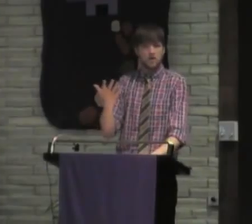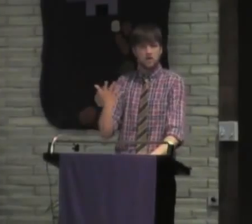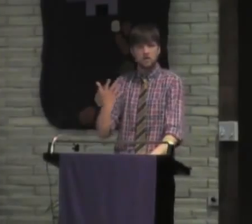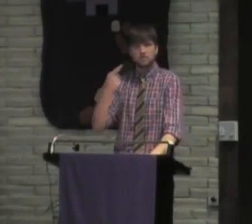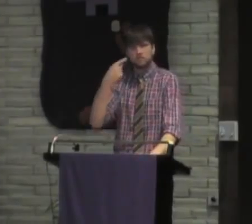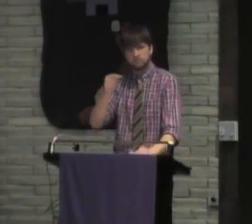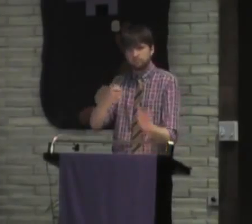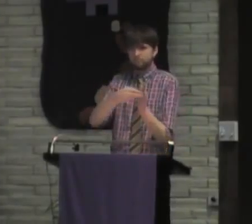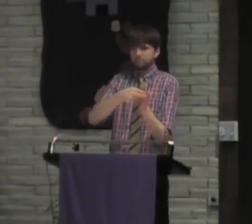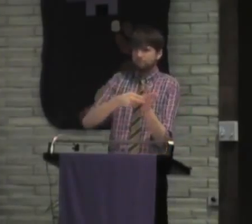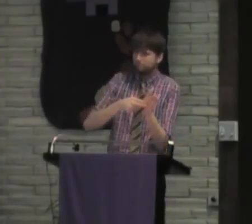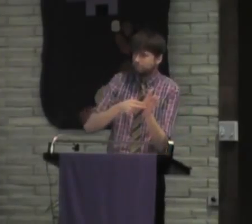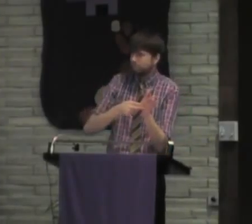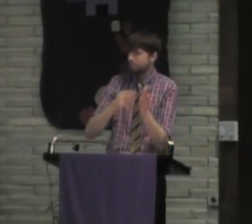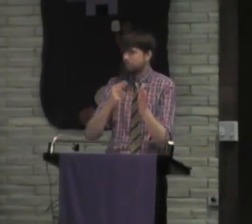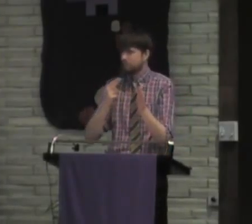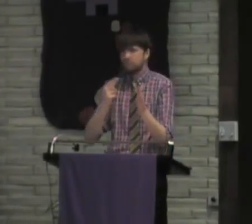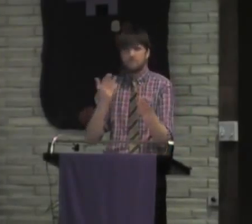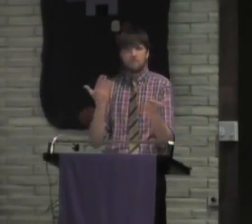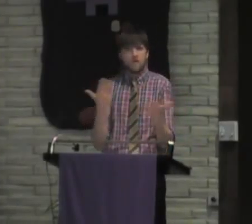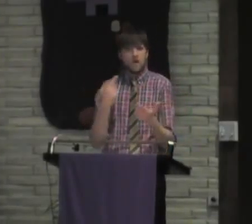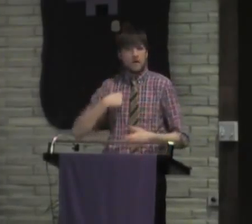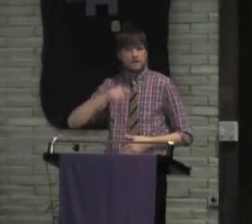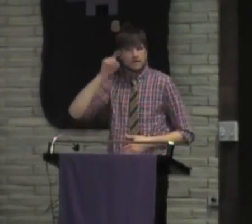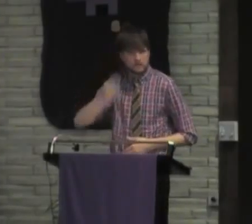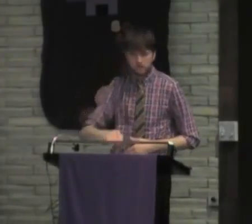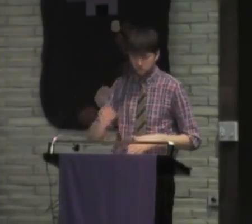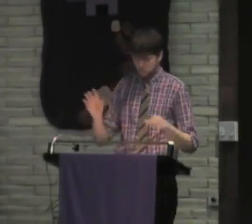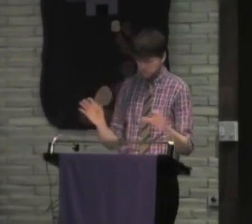what the problem was, to try to diagnose the problem.